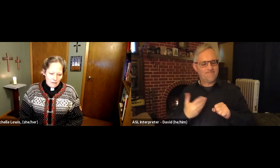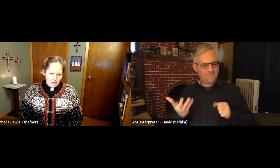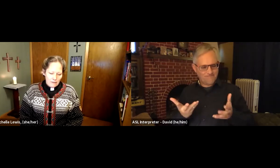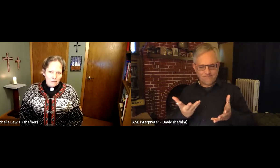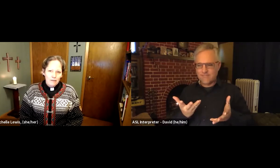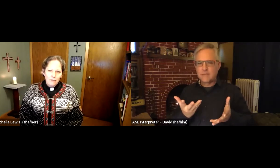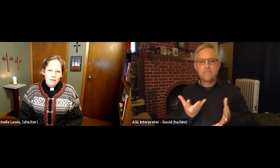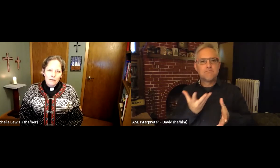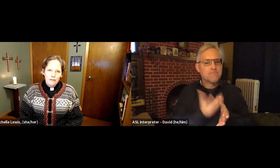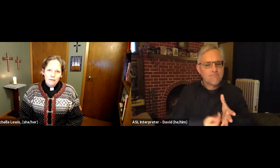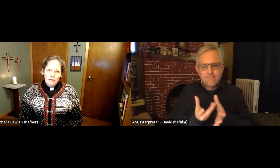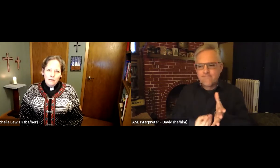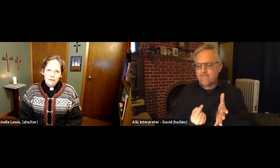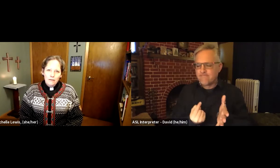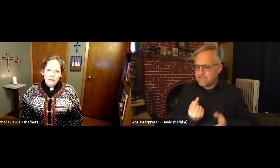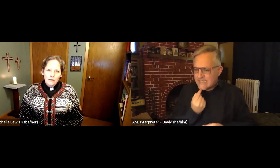missing.